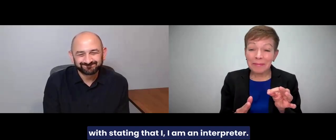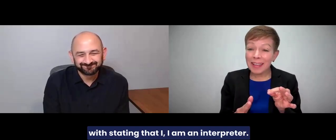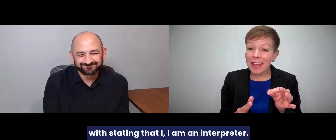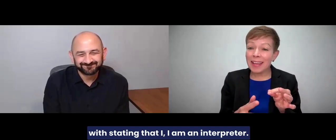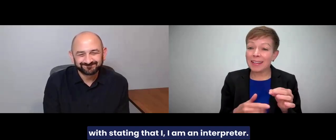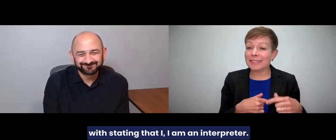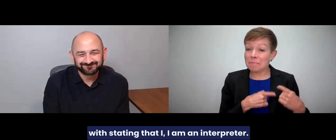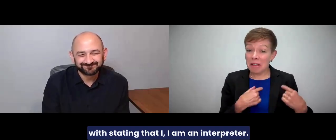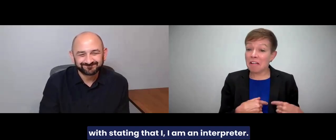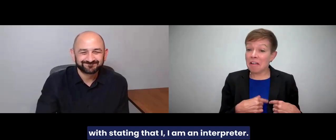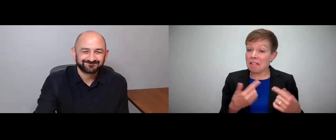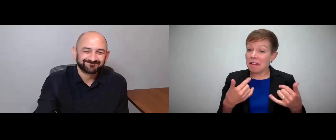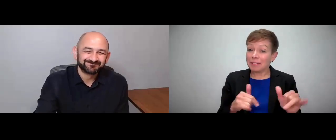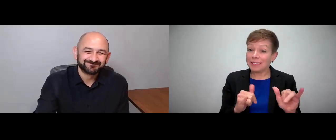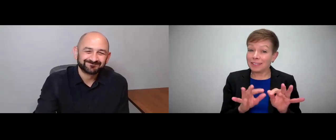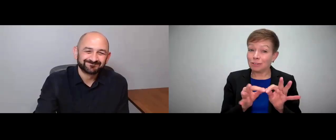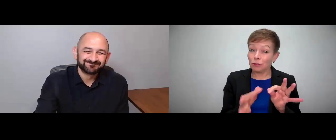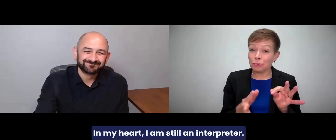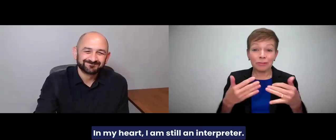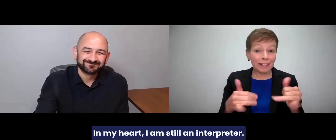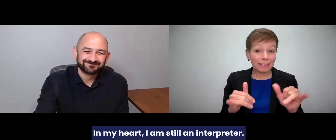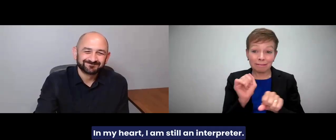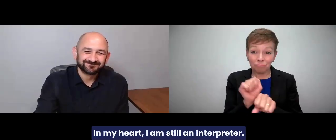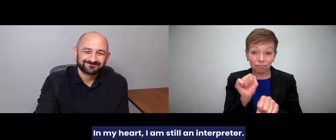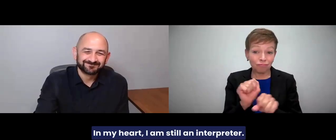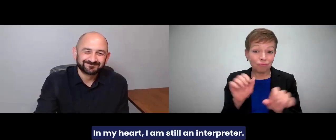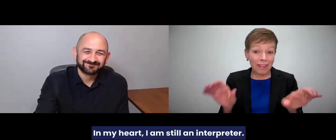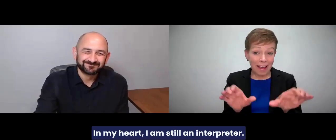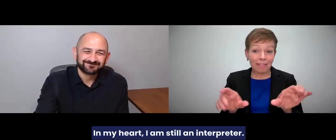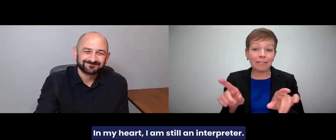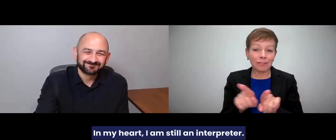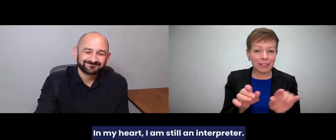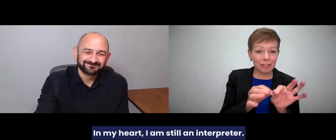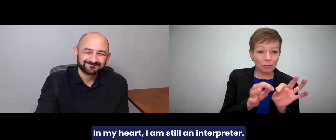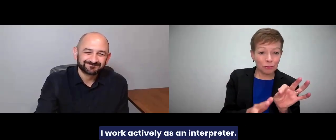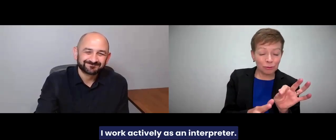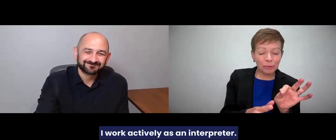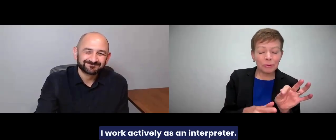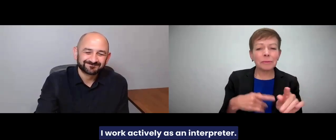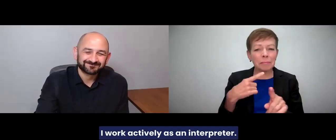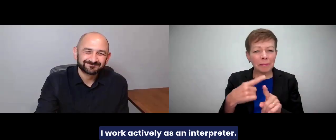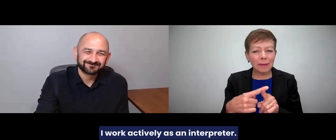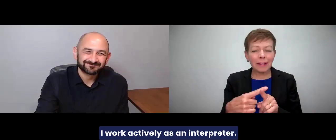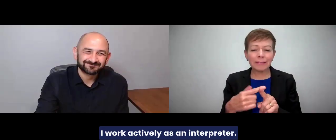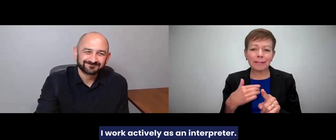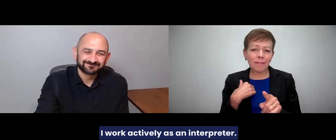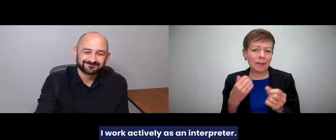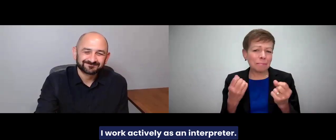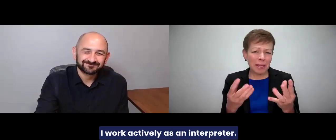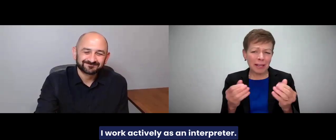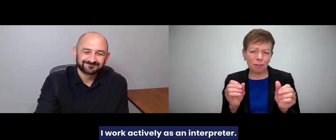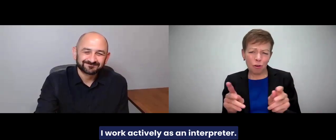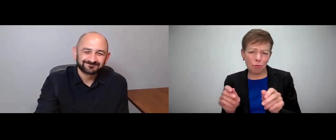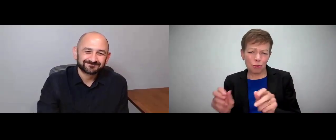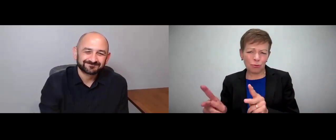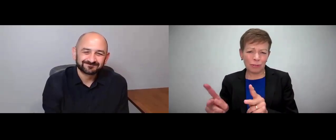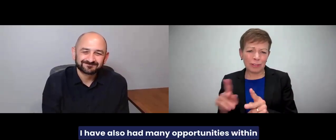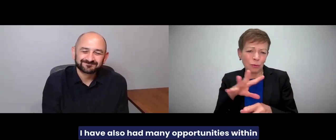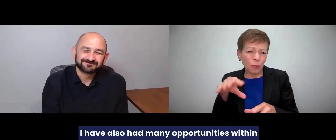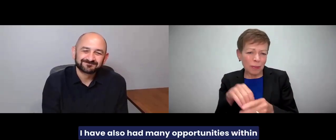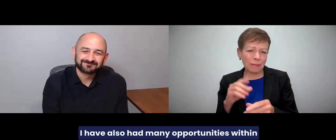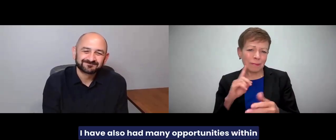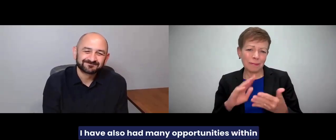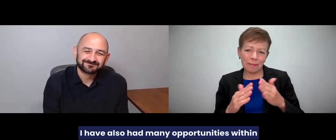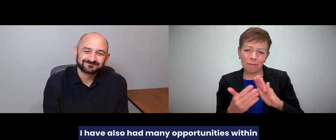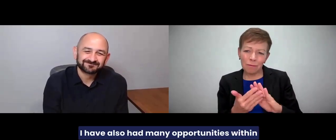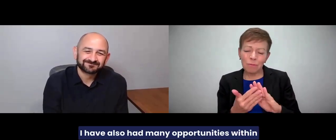that I am an interpreter. In my heart, I am still an interpreter. I work actively as an interpreter.